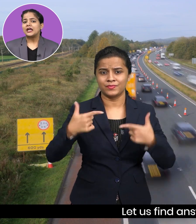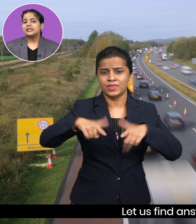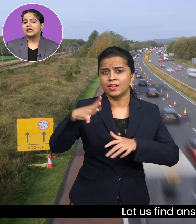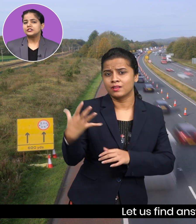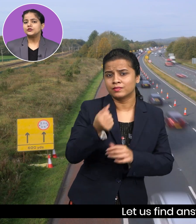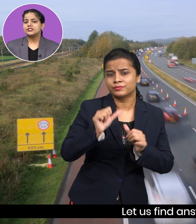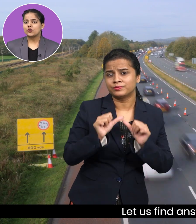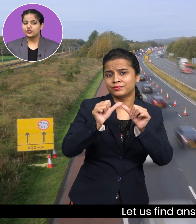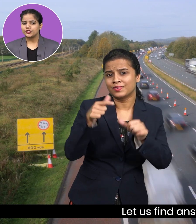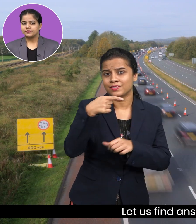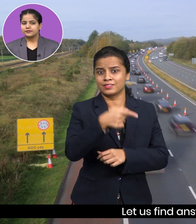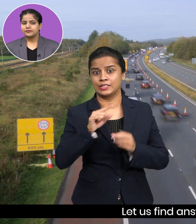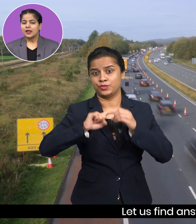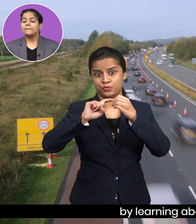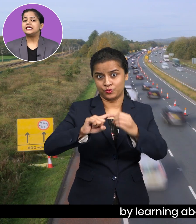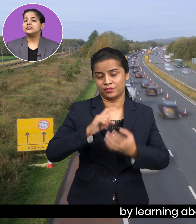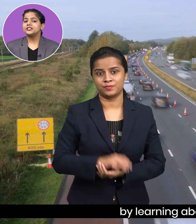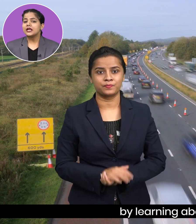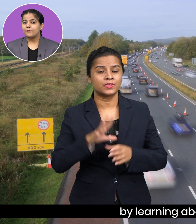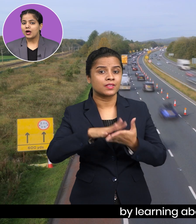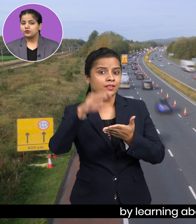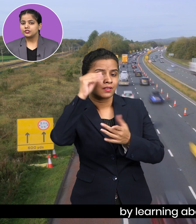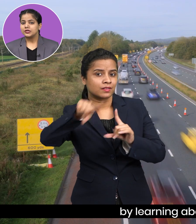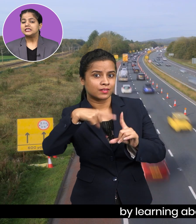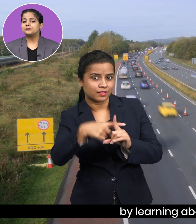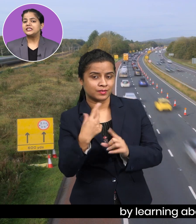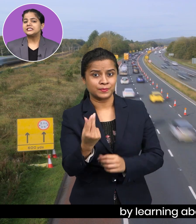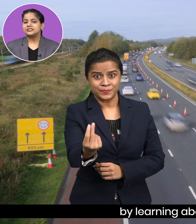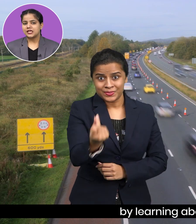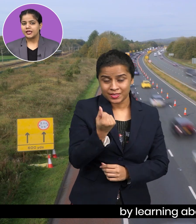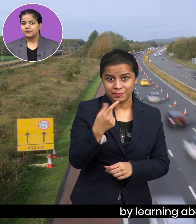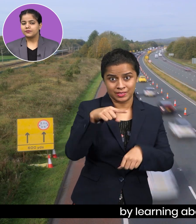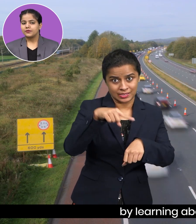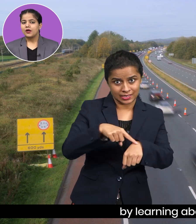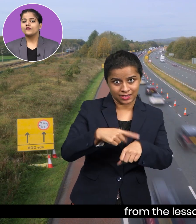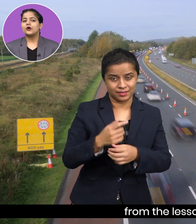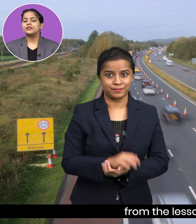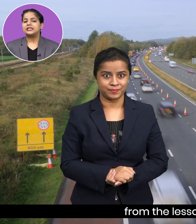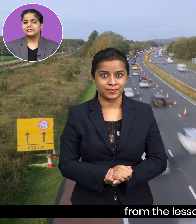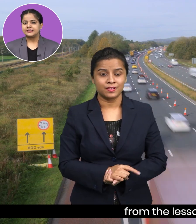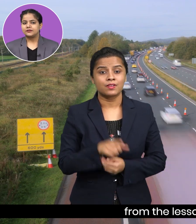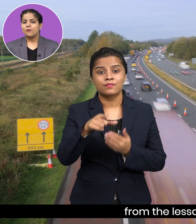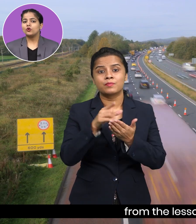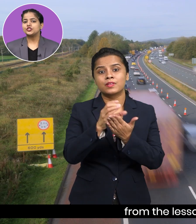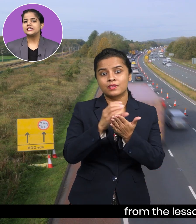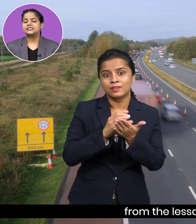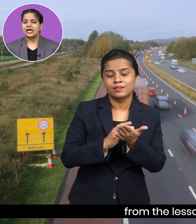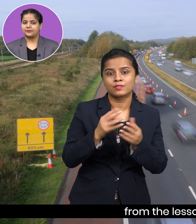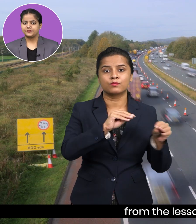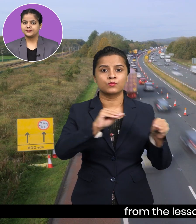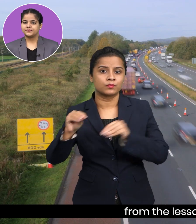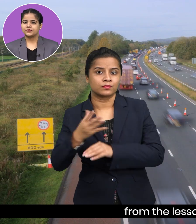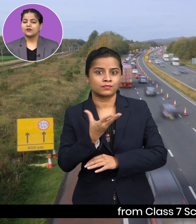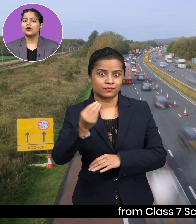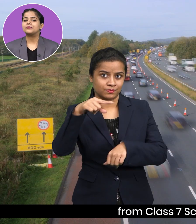Let's find answer to this question by learning about speed and time from the lesson Motion and